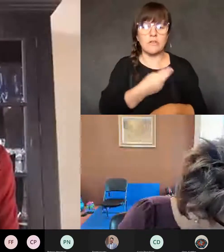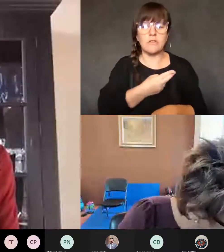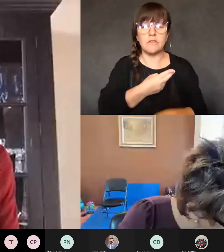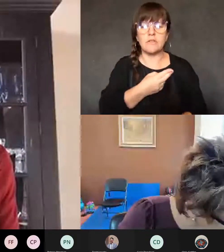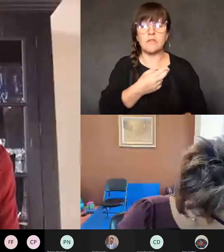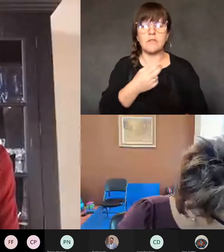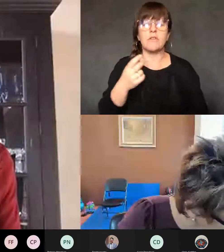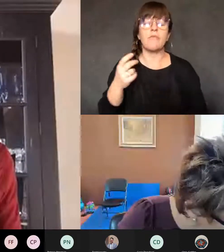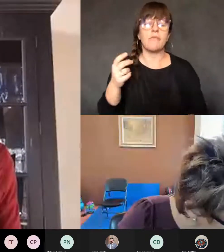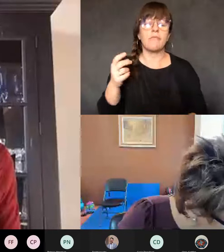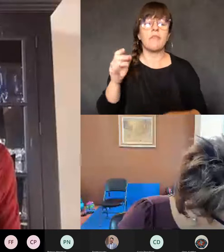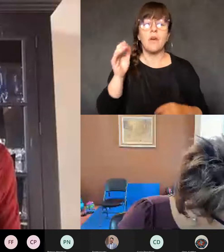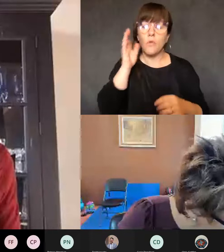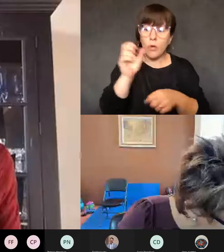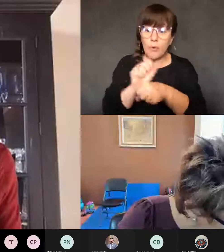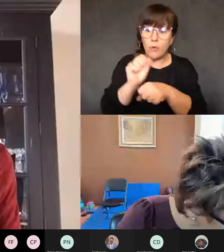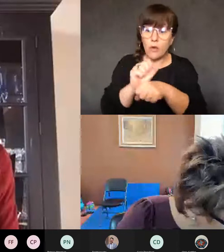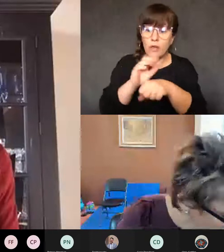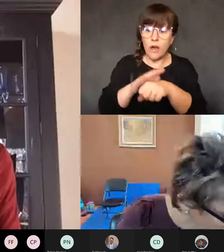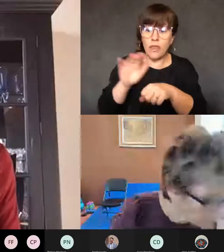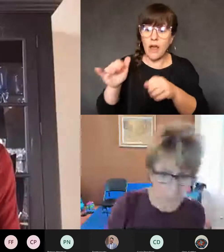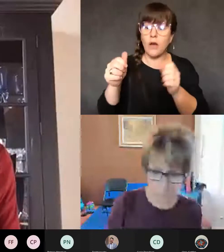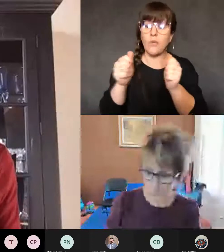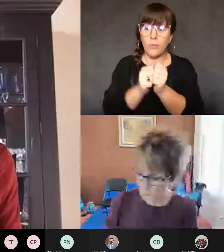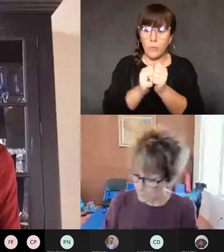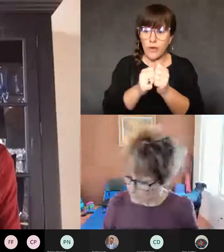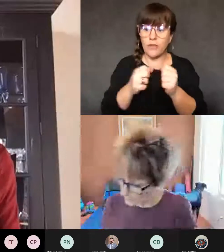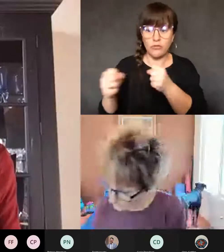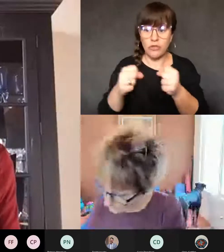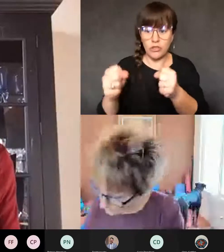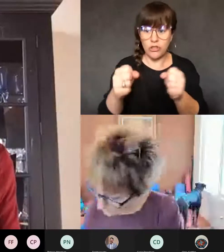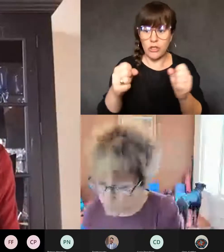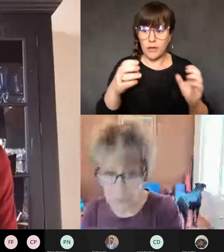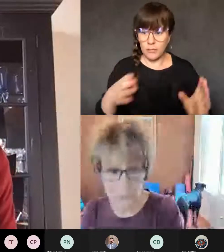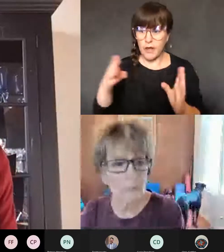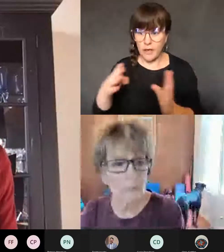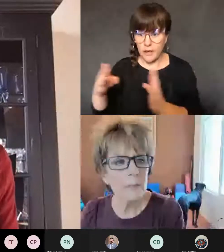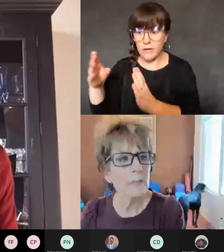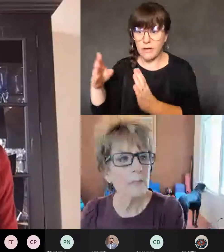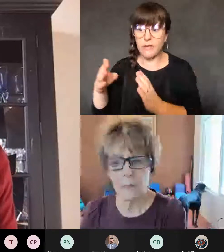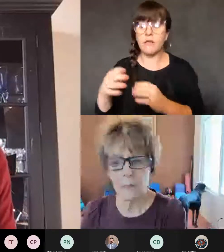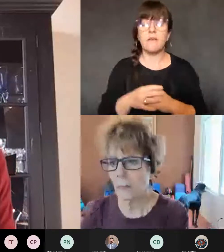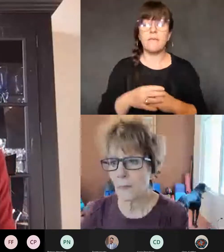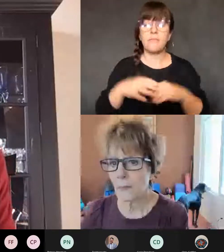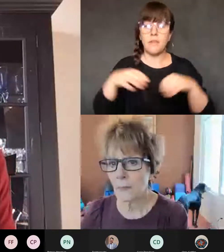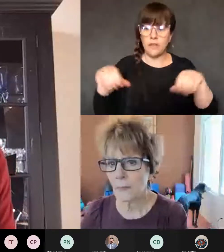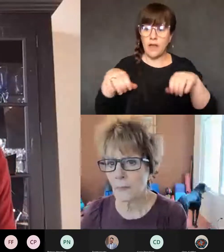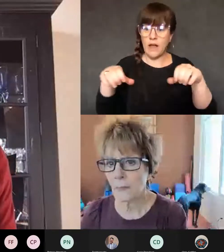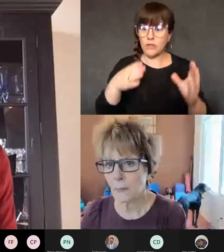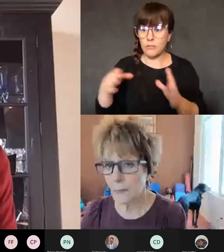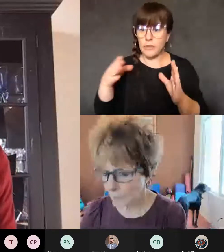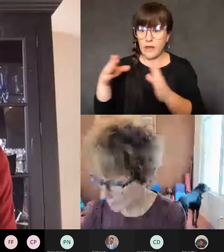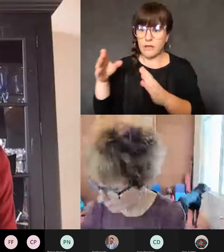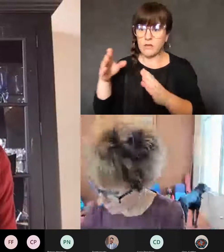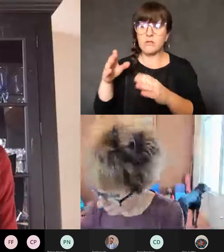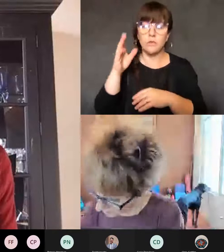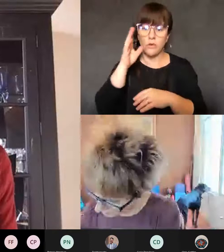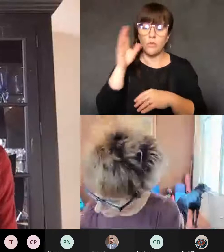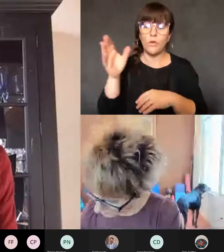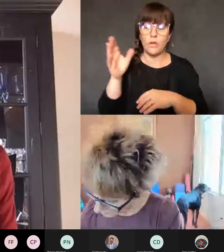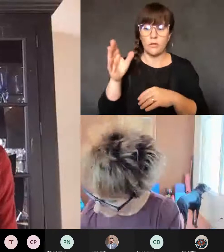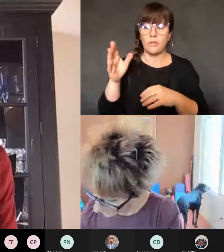through the strategic plan. The action plans are being worked on now. So if you haven't been involved in that yet, you probably